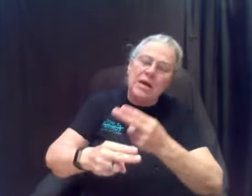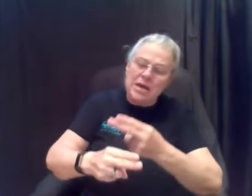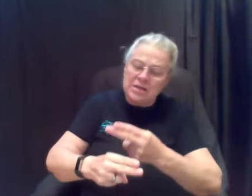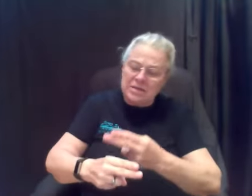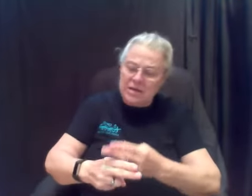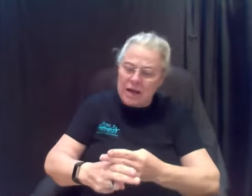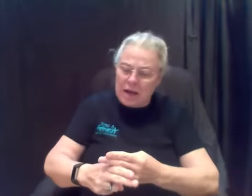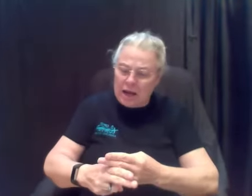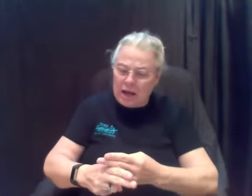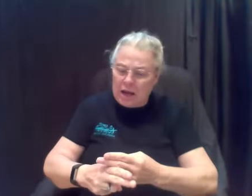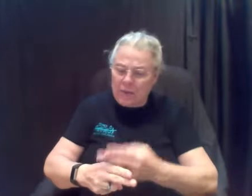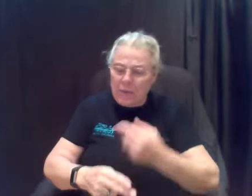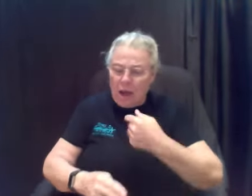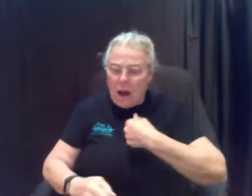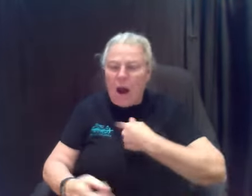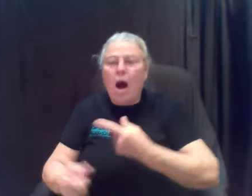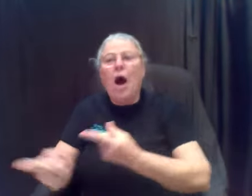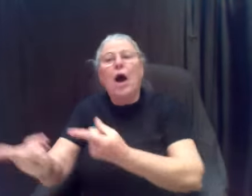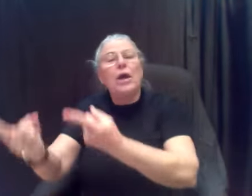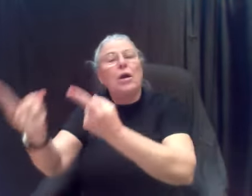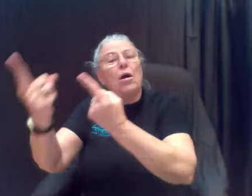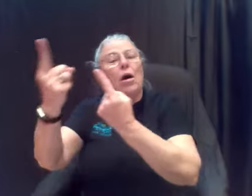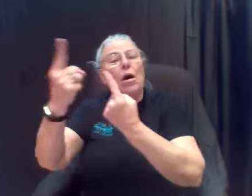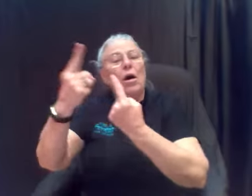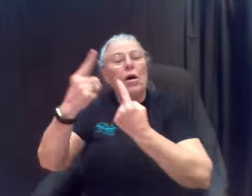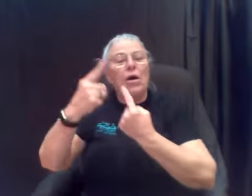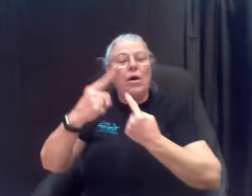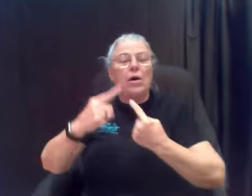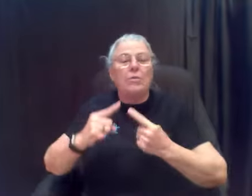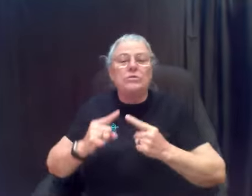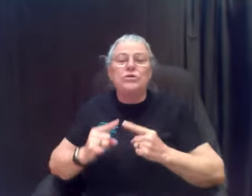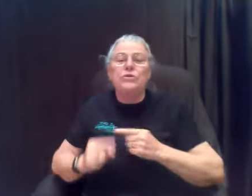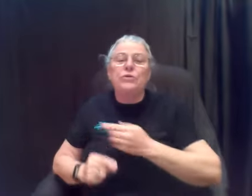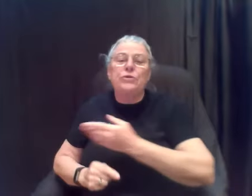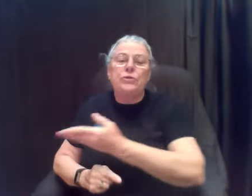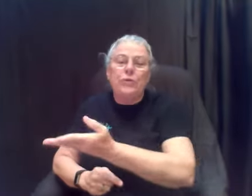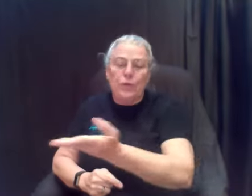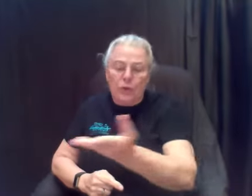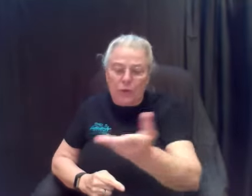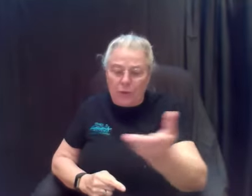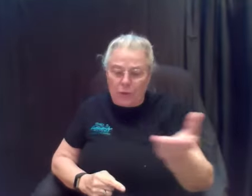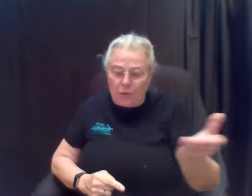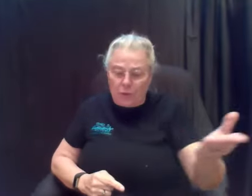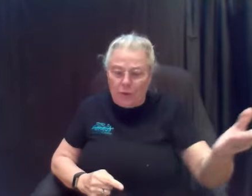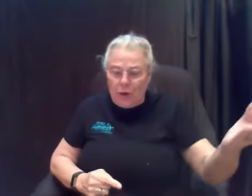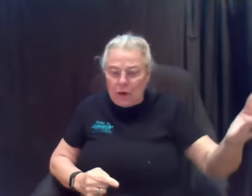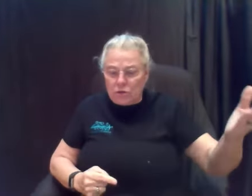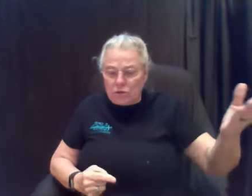Jesus' name I come to you